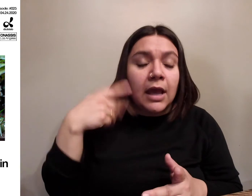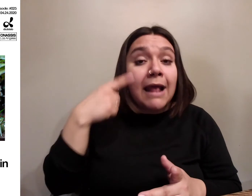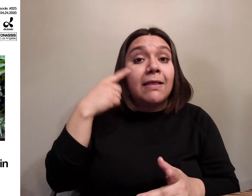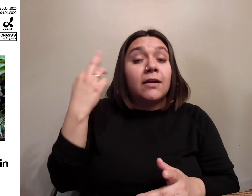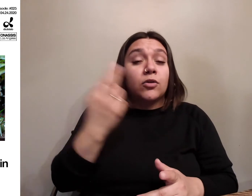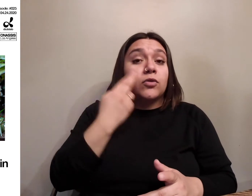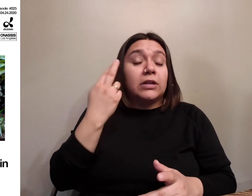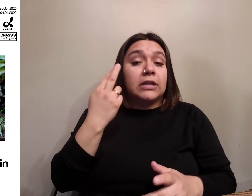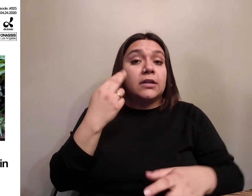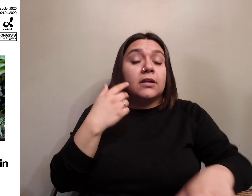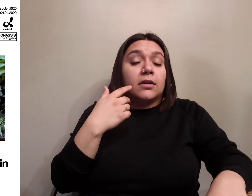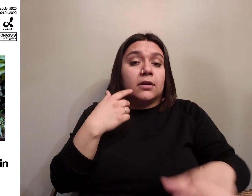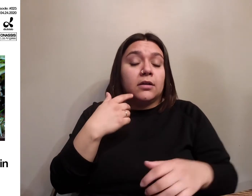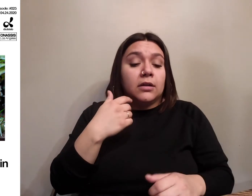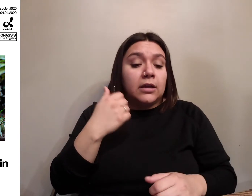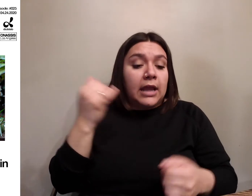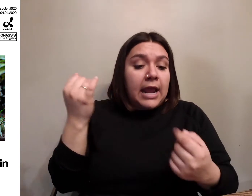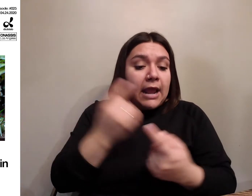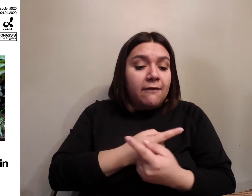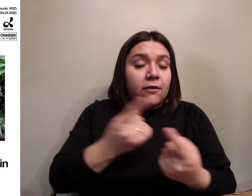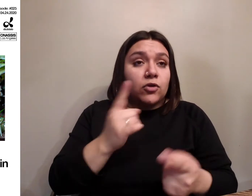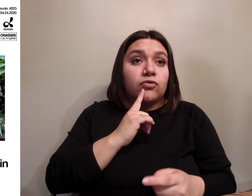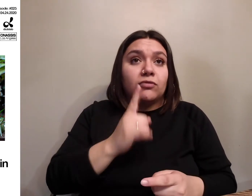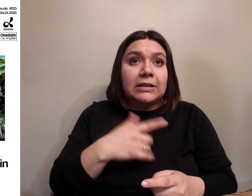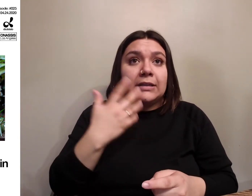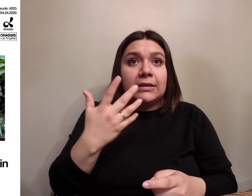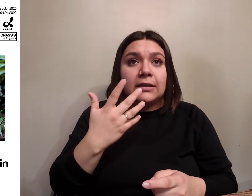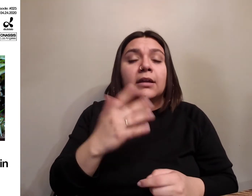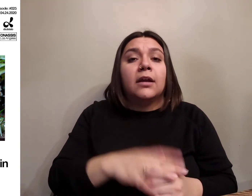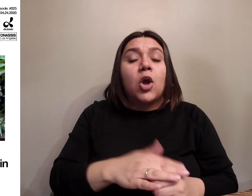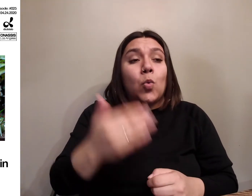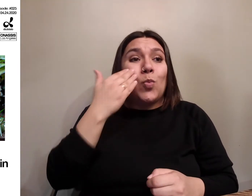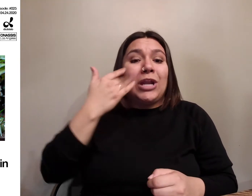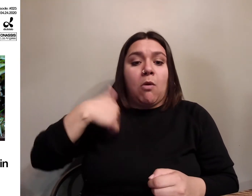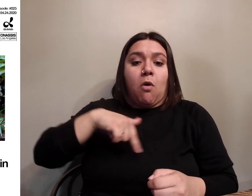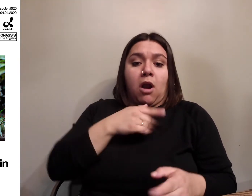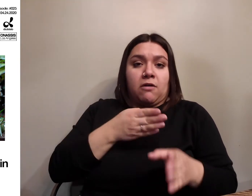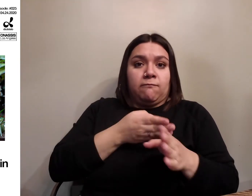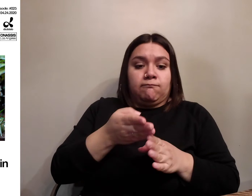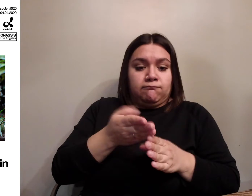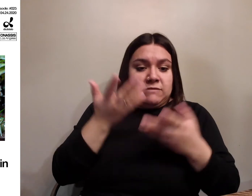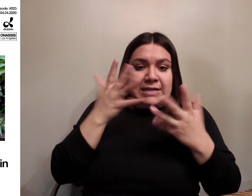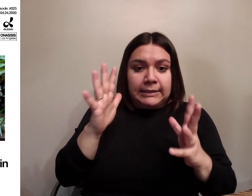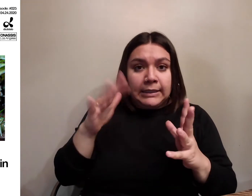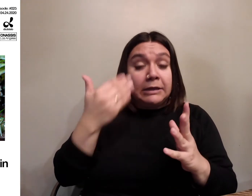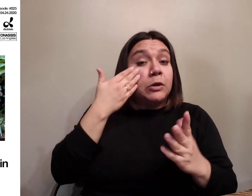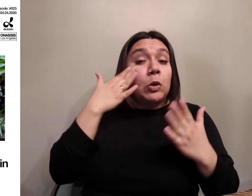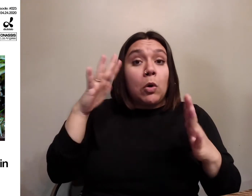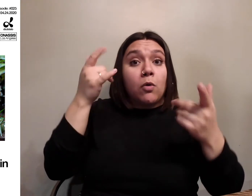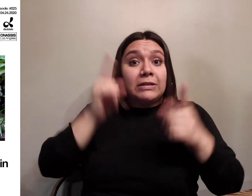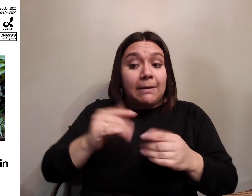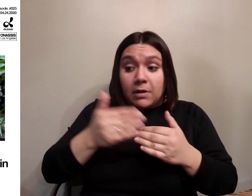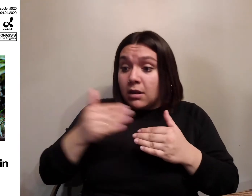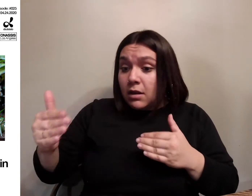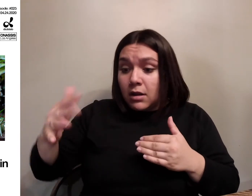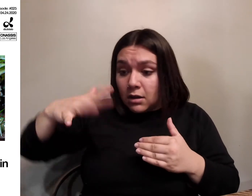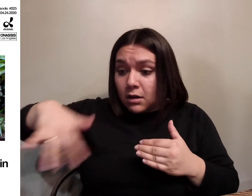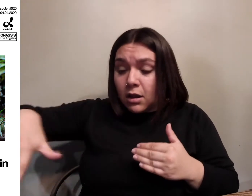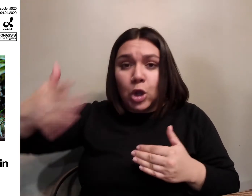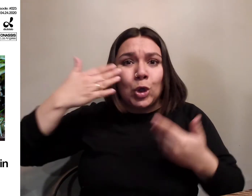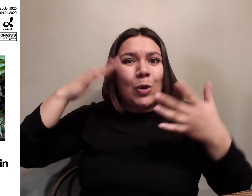when the main thing is how to connect the dots. I mean, we might have a lot of knowledge about technology, but if you don't know what's happening in the Middle